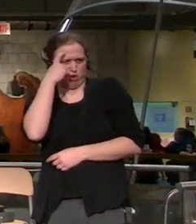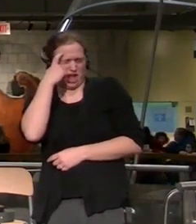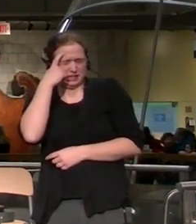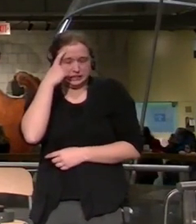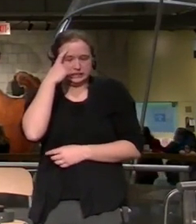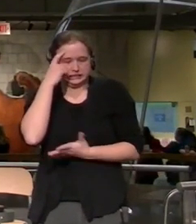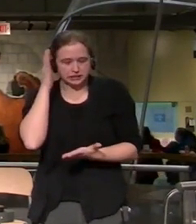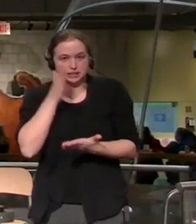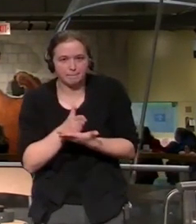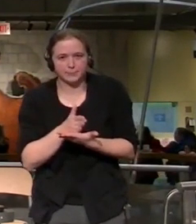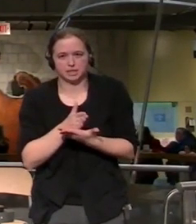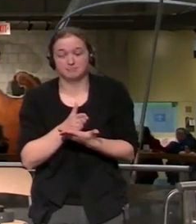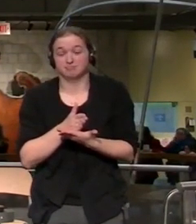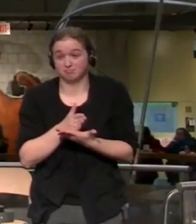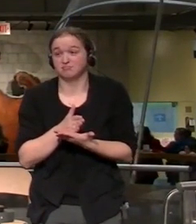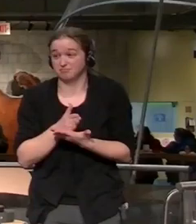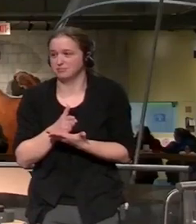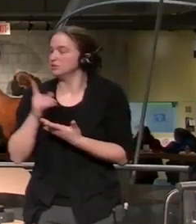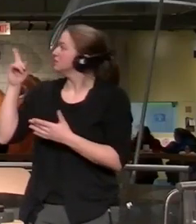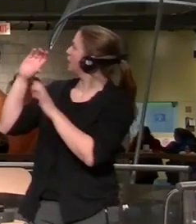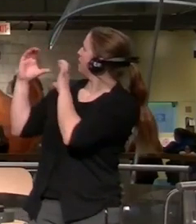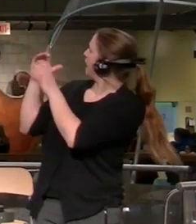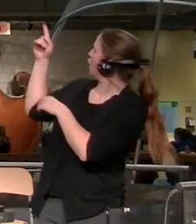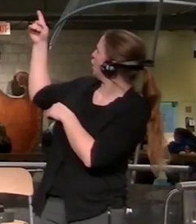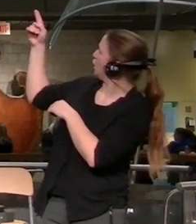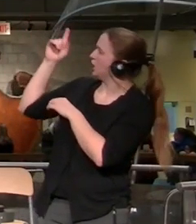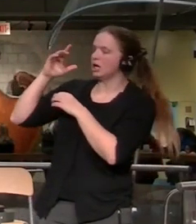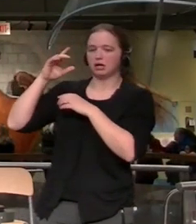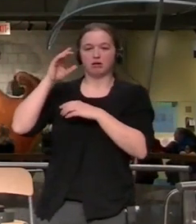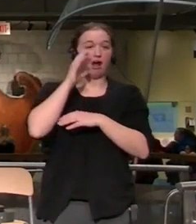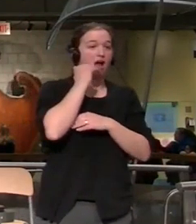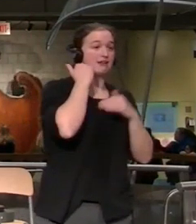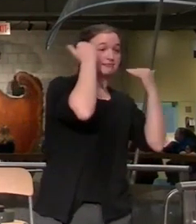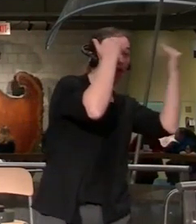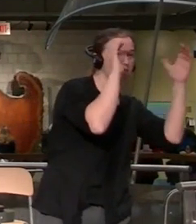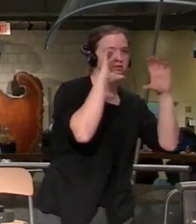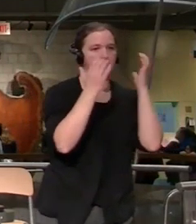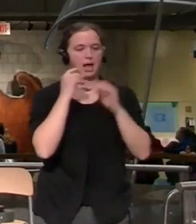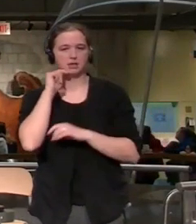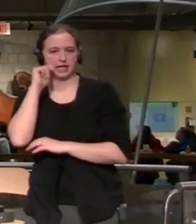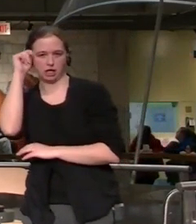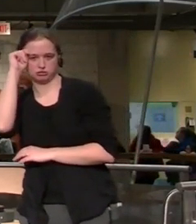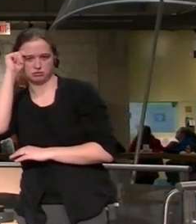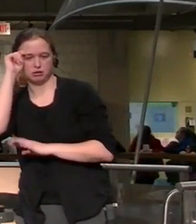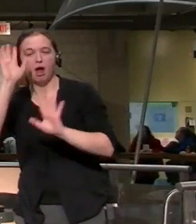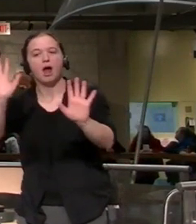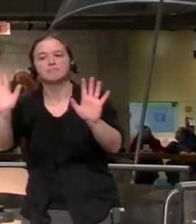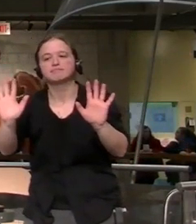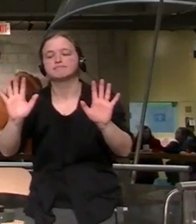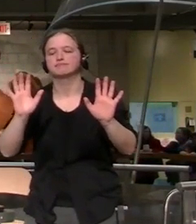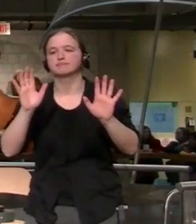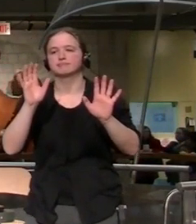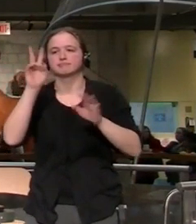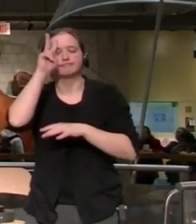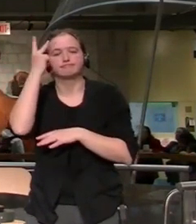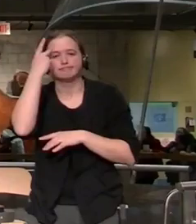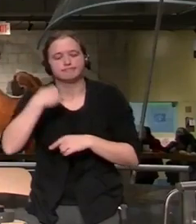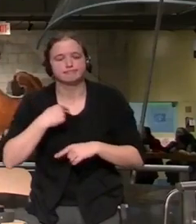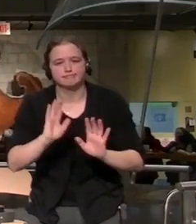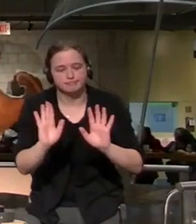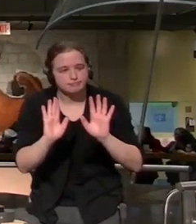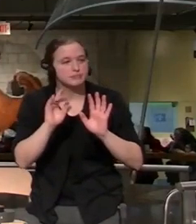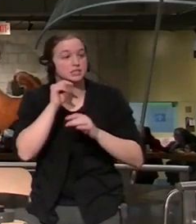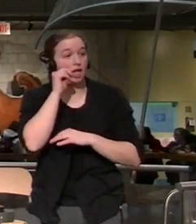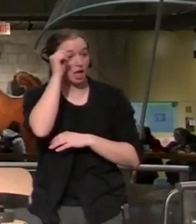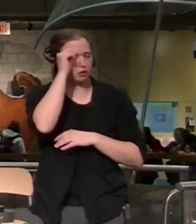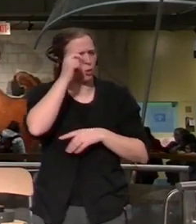is a comparison of the adult brain compared to a teenage brain. Now, don't get me wrong. Teens are really good at this task. They are very,